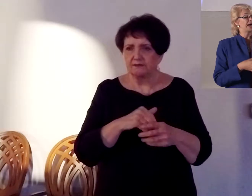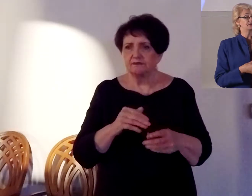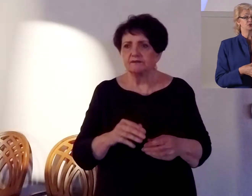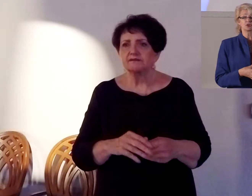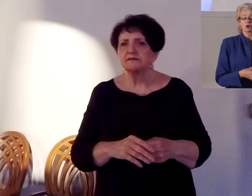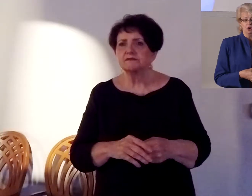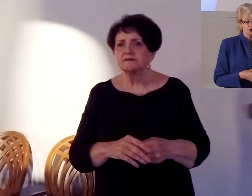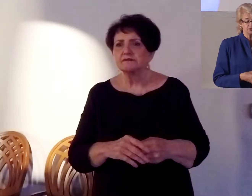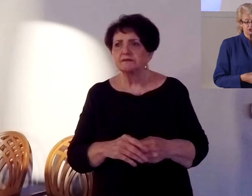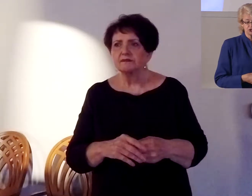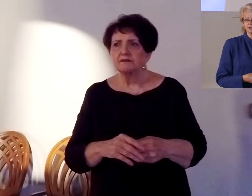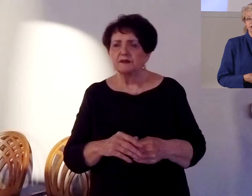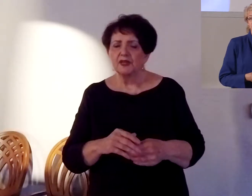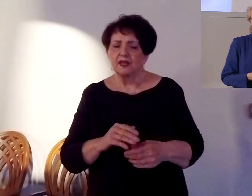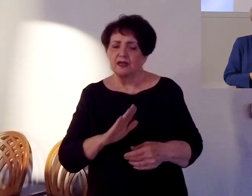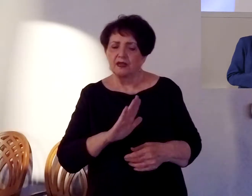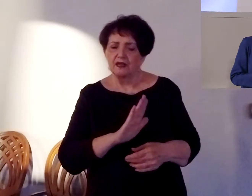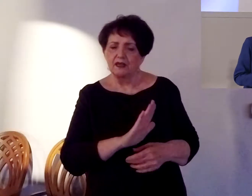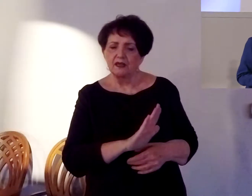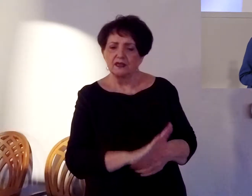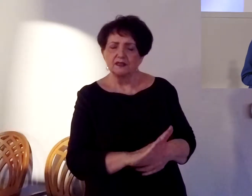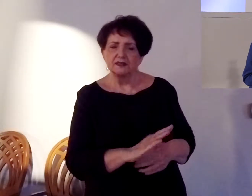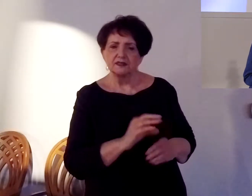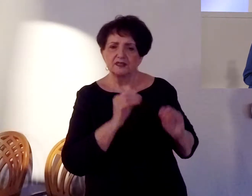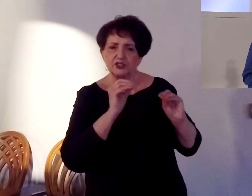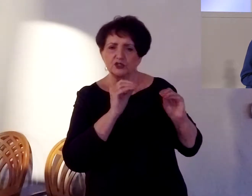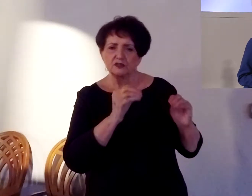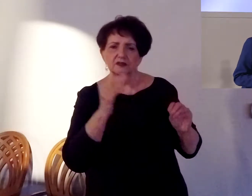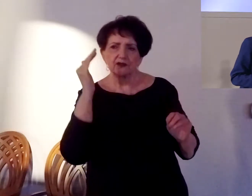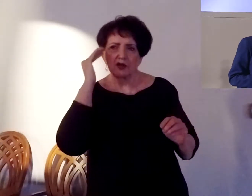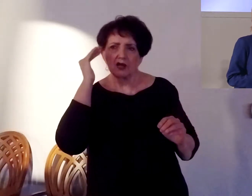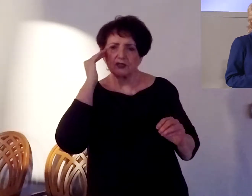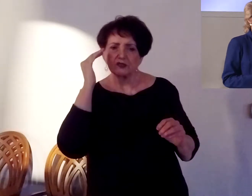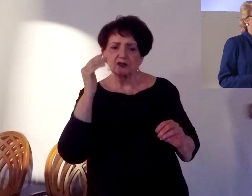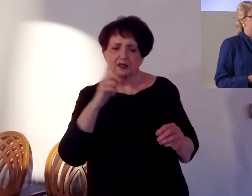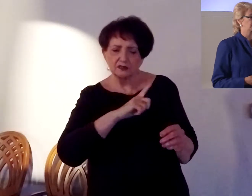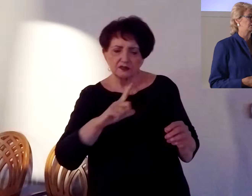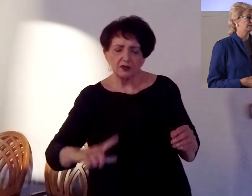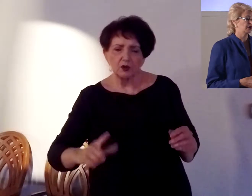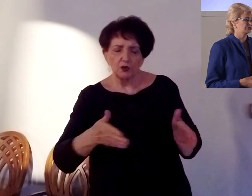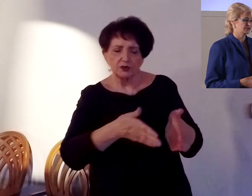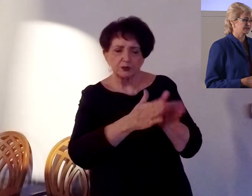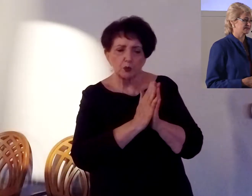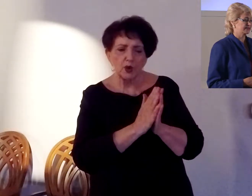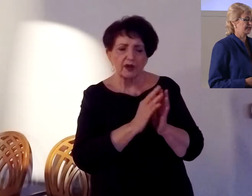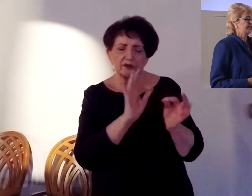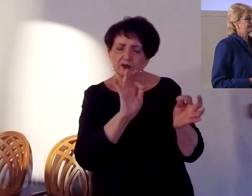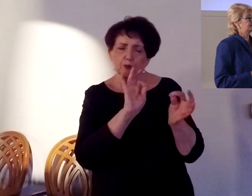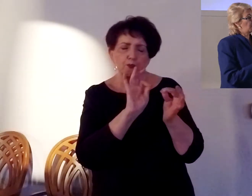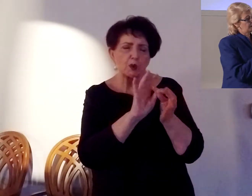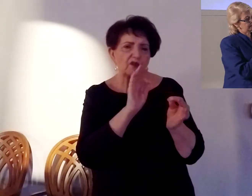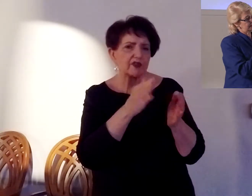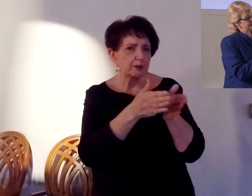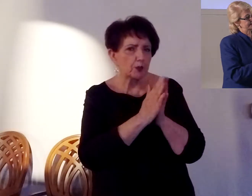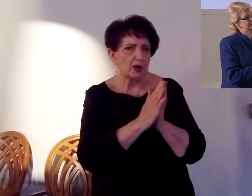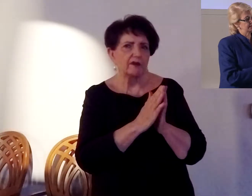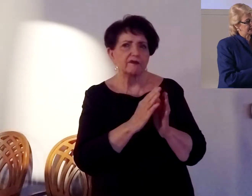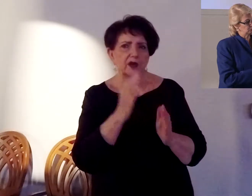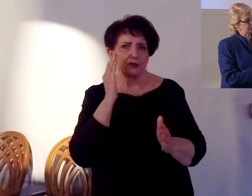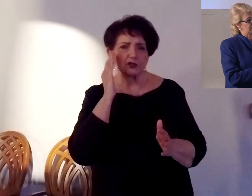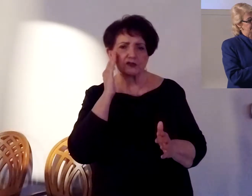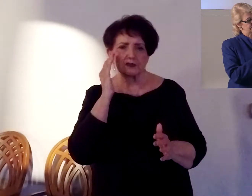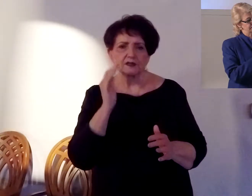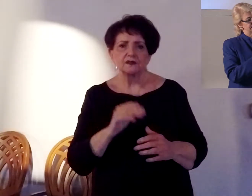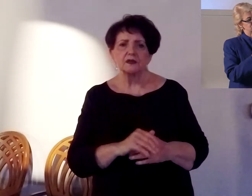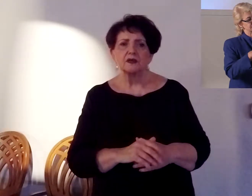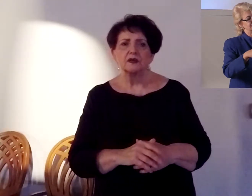his Beatitudes are all teachings of consciousness. The Lord's Prayer is a perfect prayer of consciousness. The problem is that then